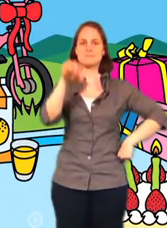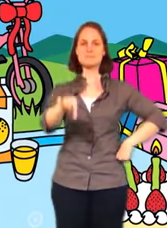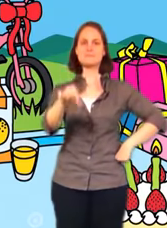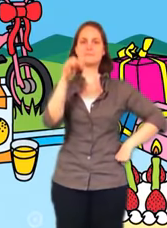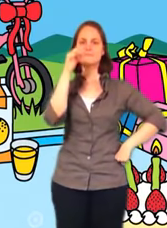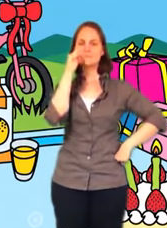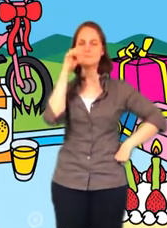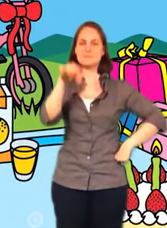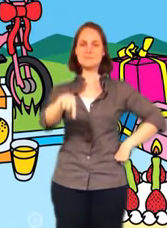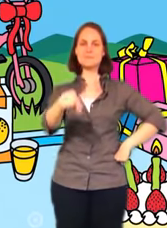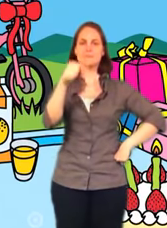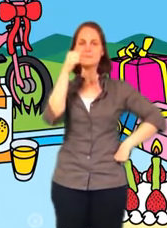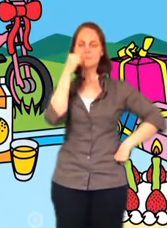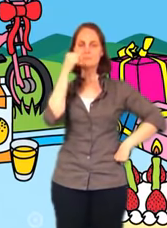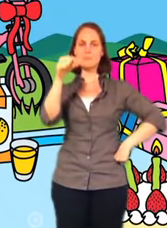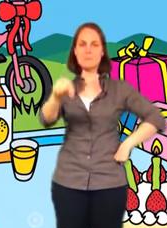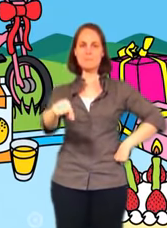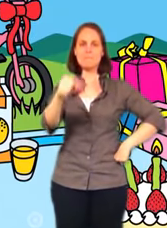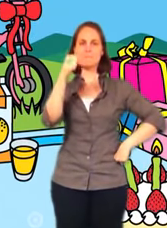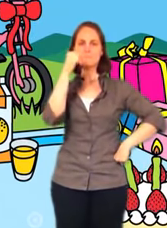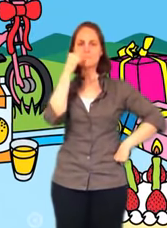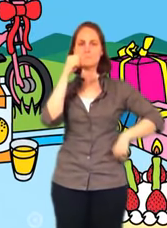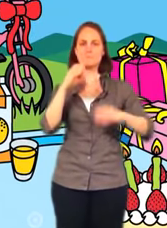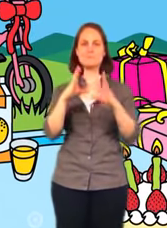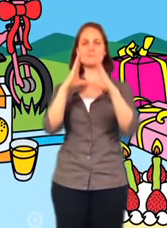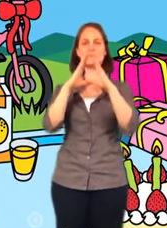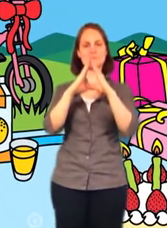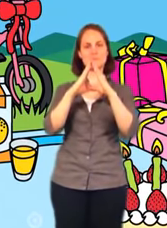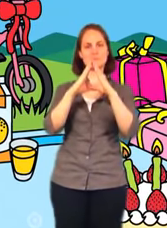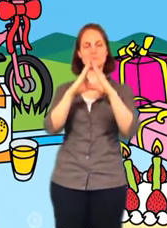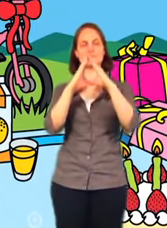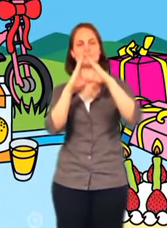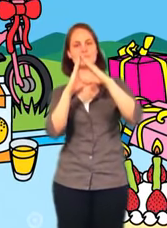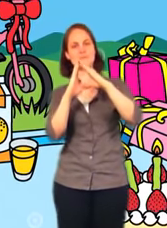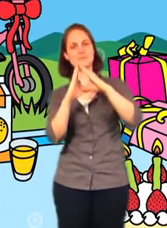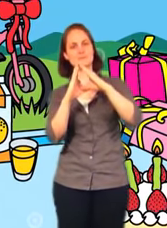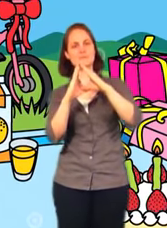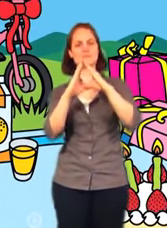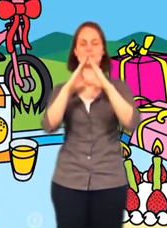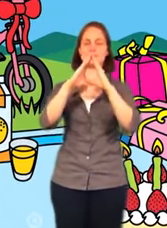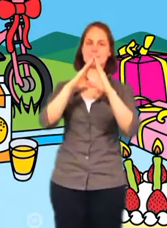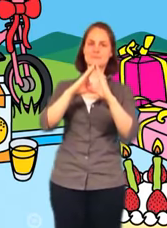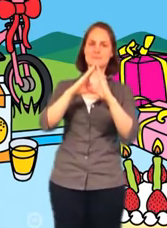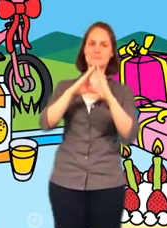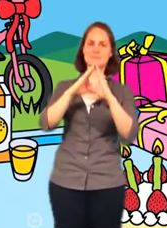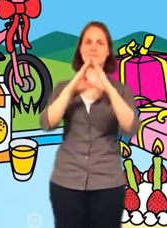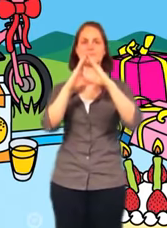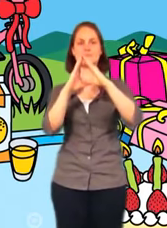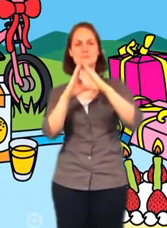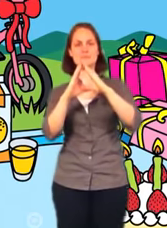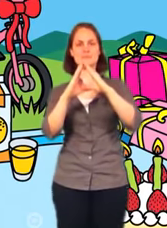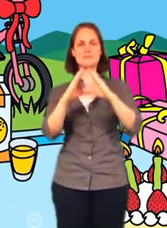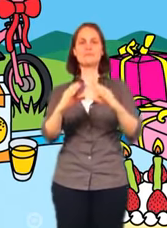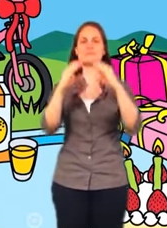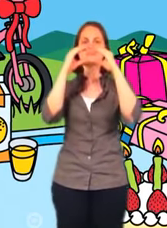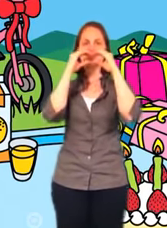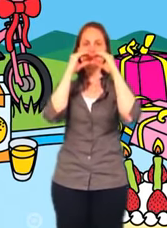Chips, chips, chips. Strawberry, strawberry, strawberry.